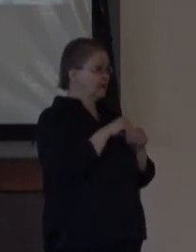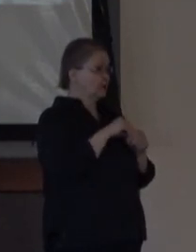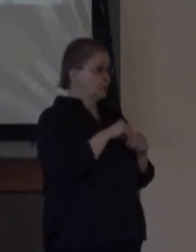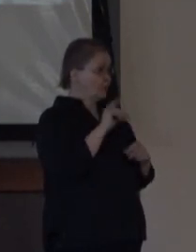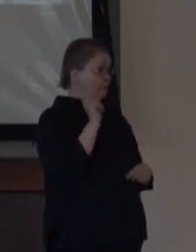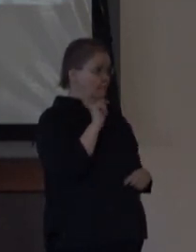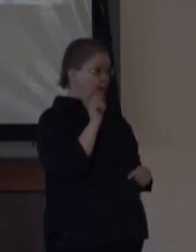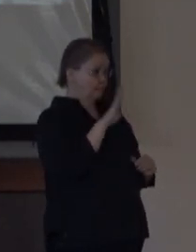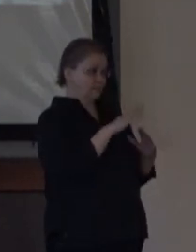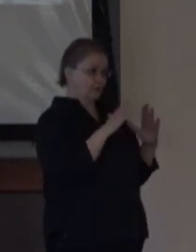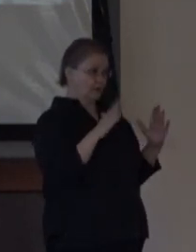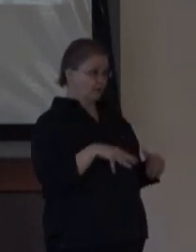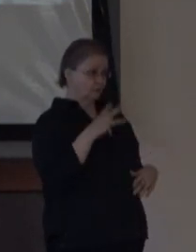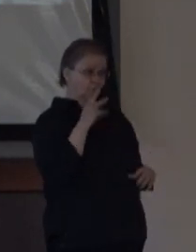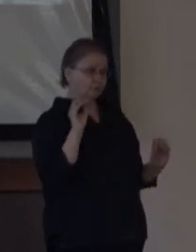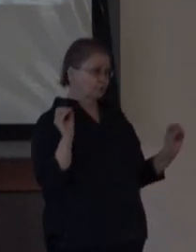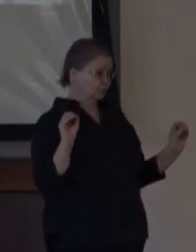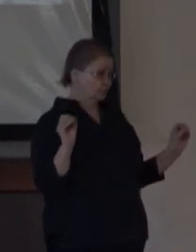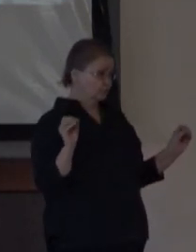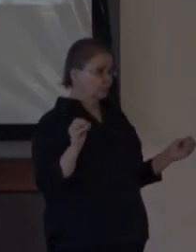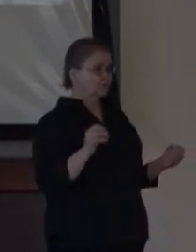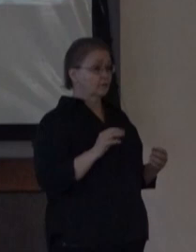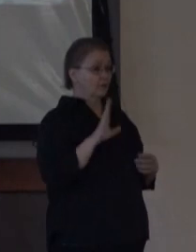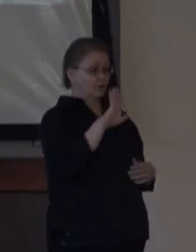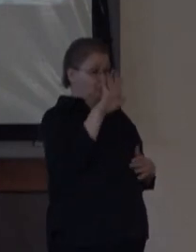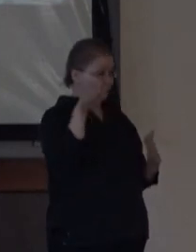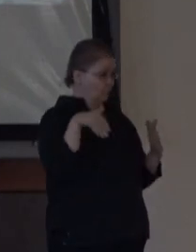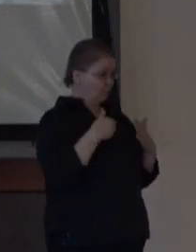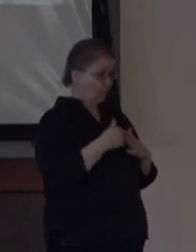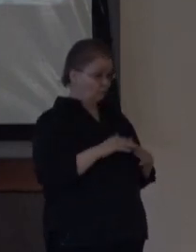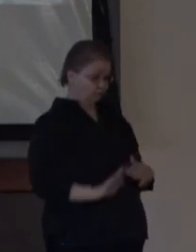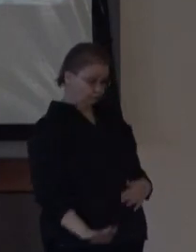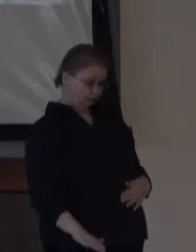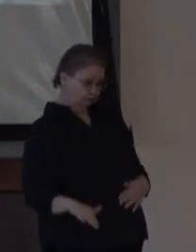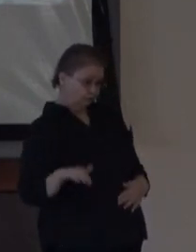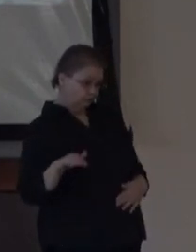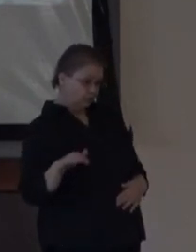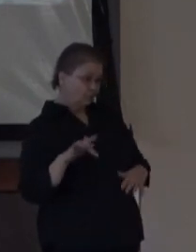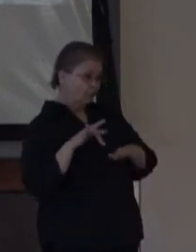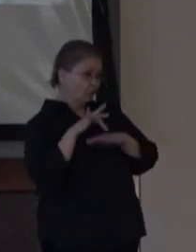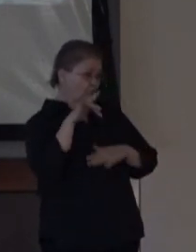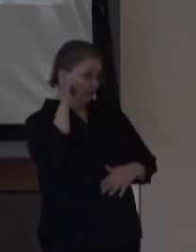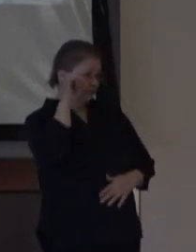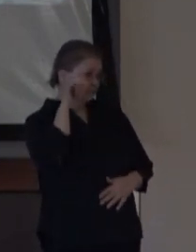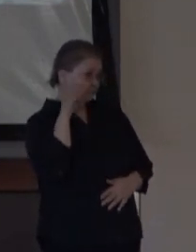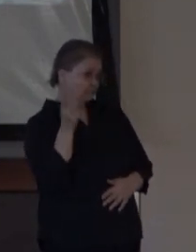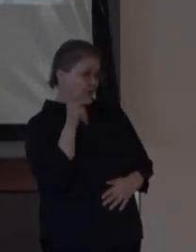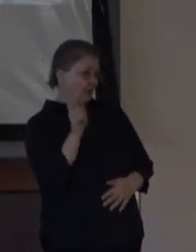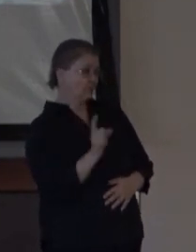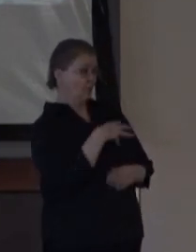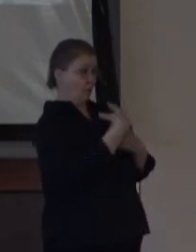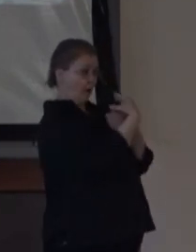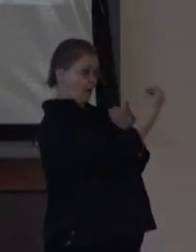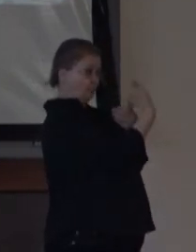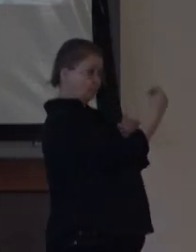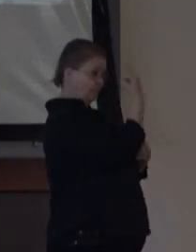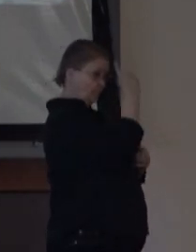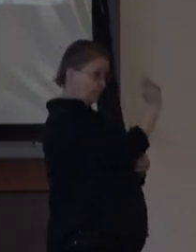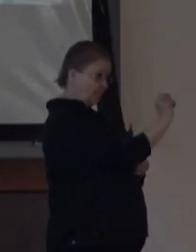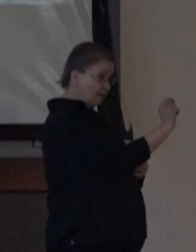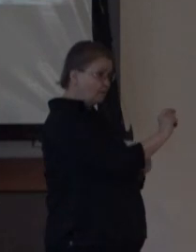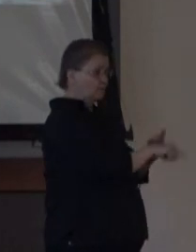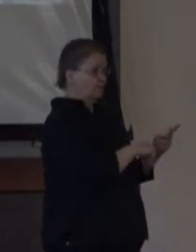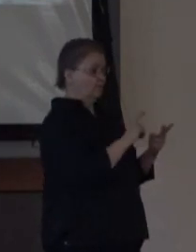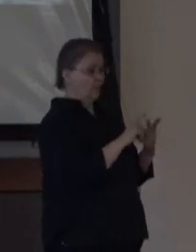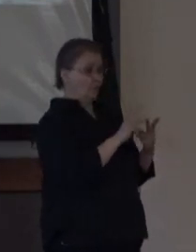in their house, meaning that for their entire childhood and early adulthood, they had to go outside to use the bathroom. They